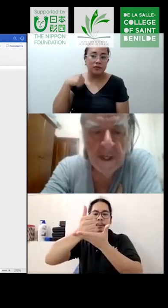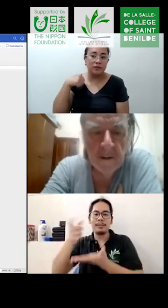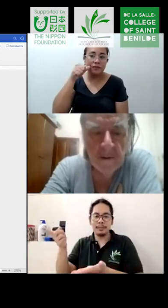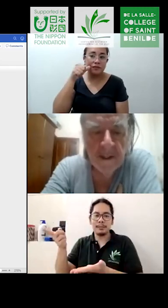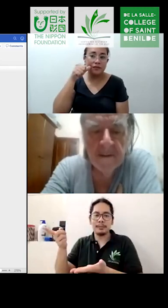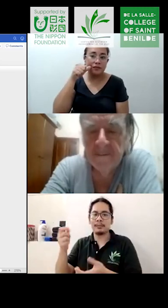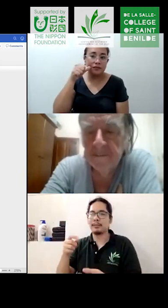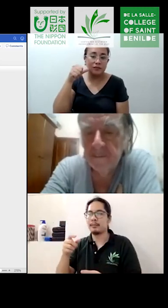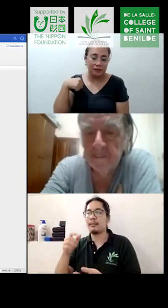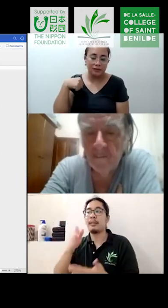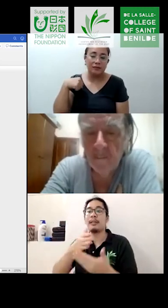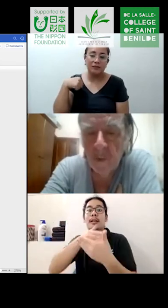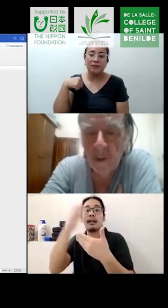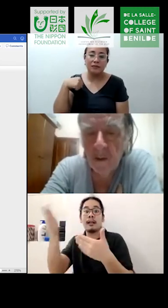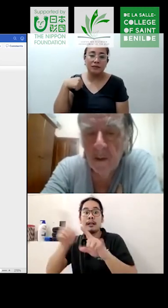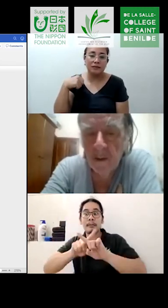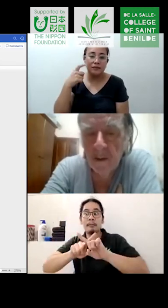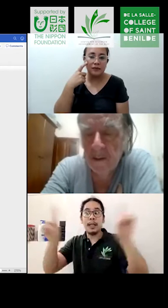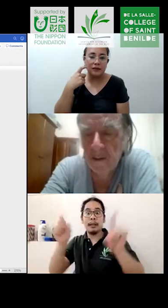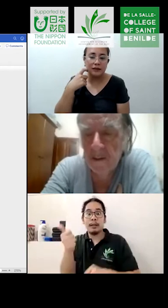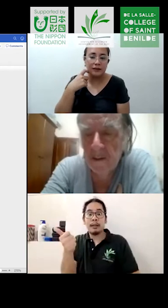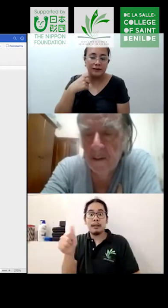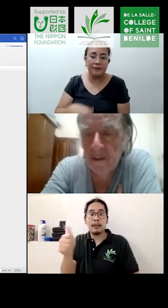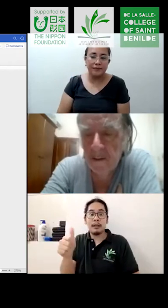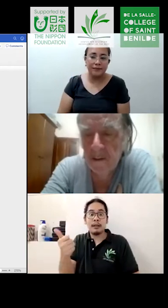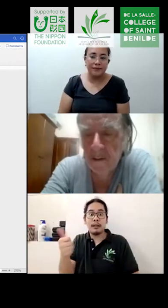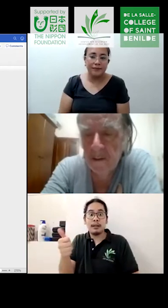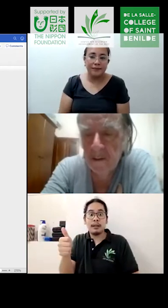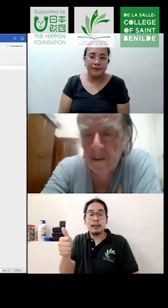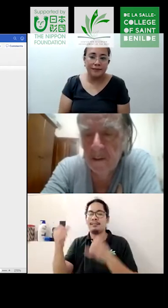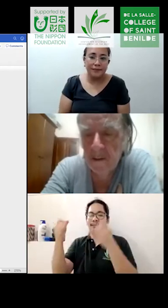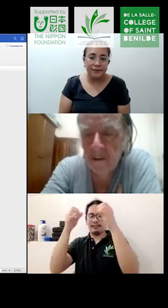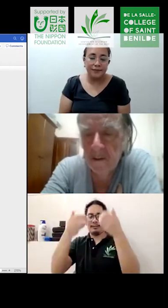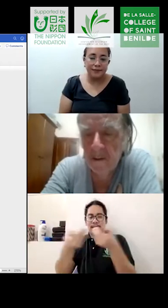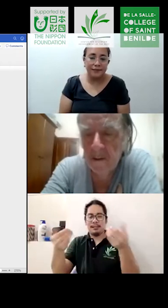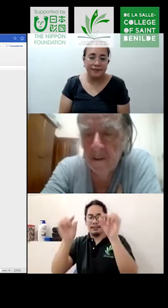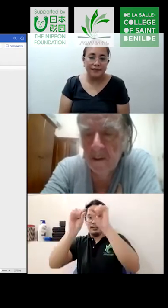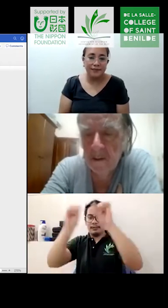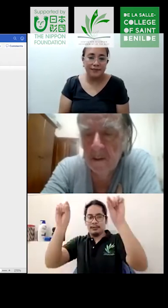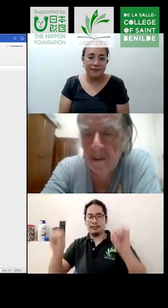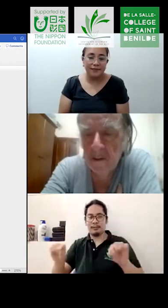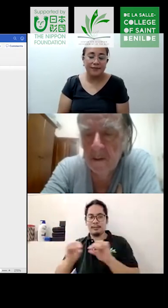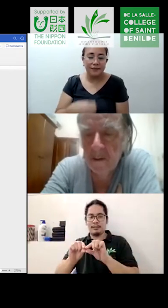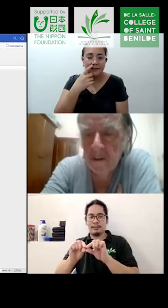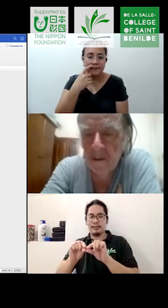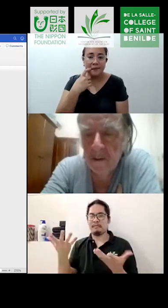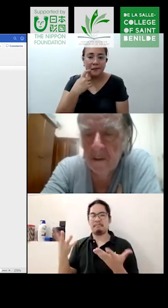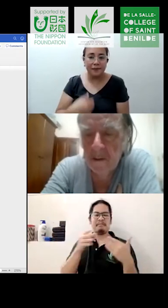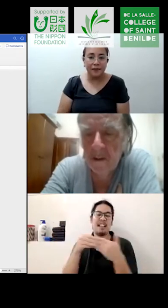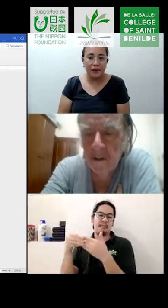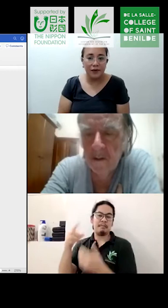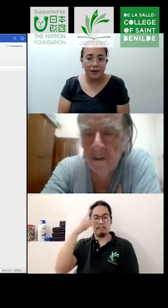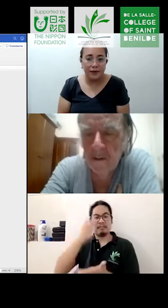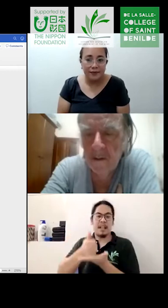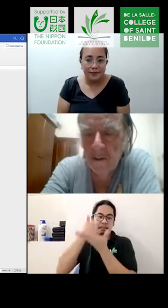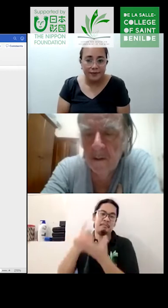Just and like not. so just this way is easier for us to arrange it visually, and